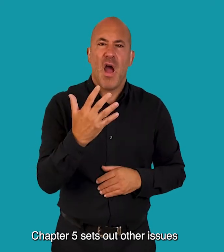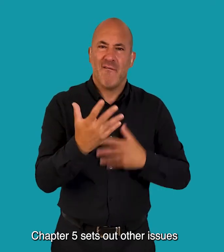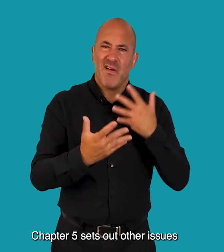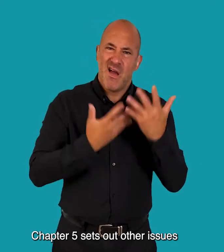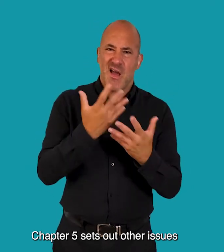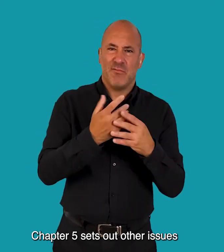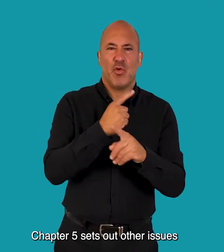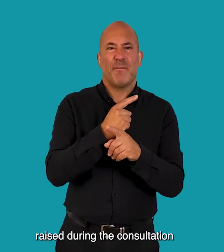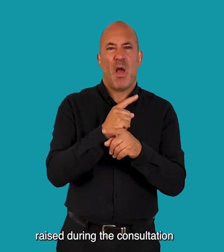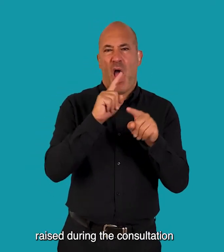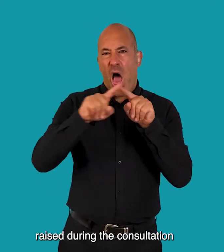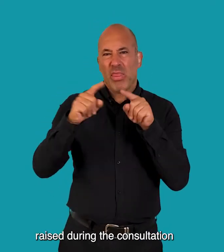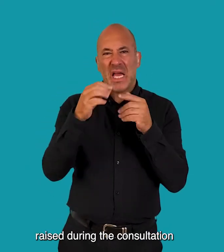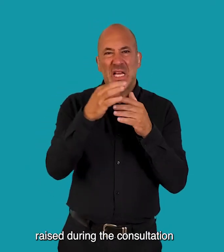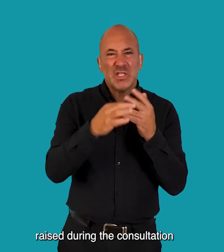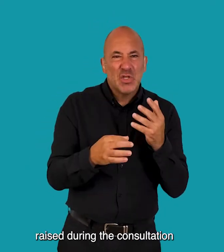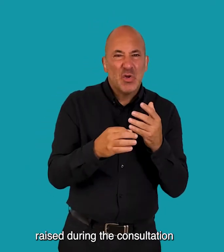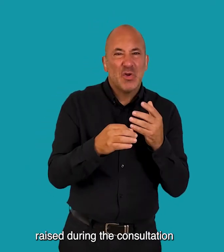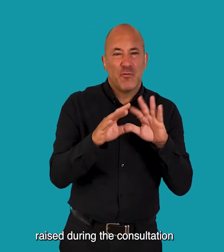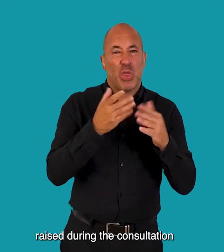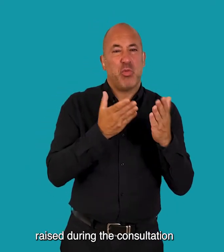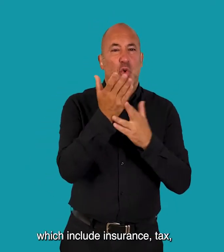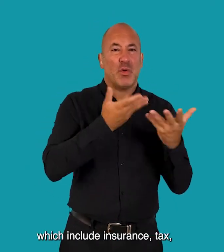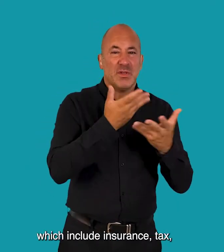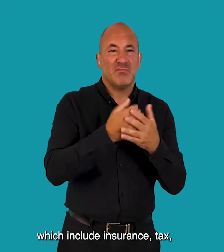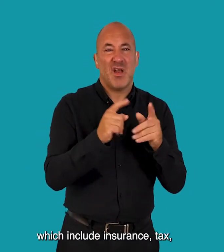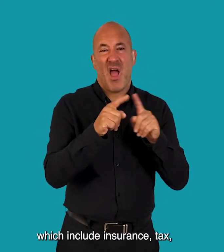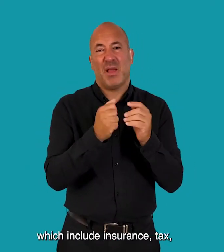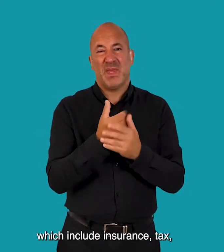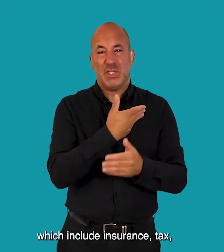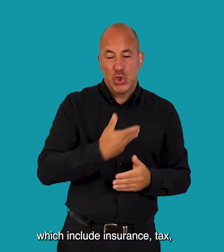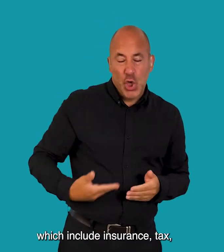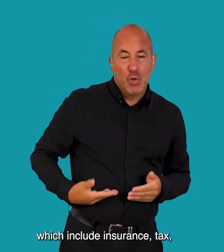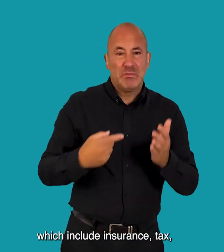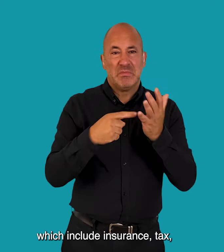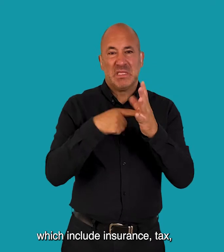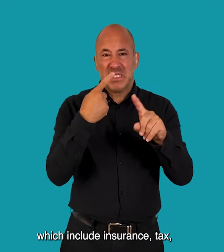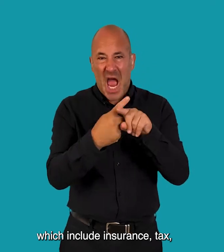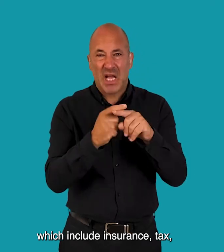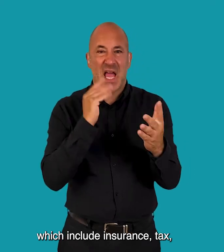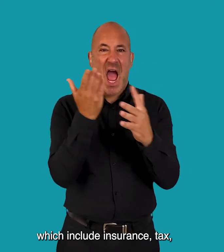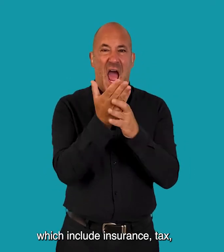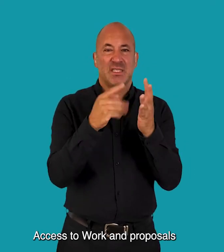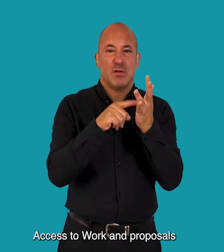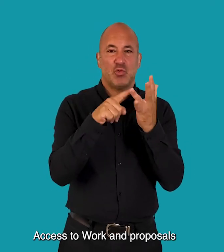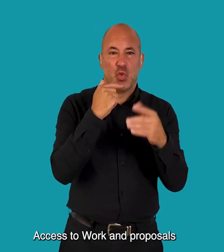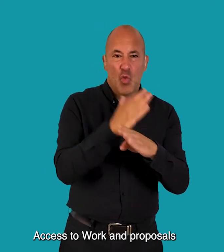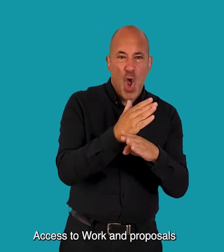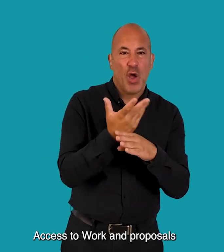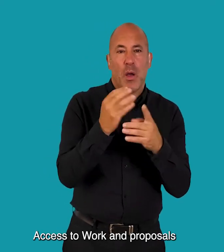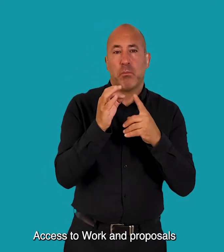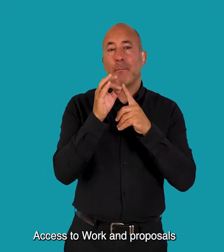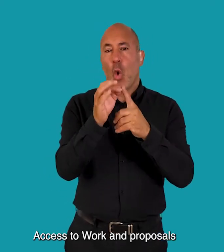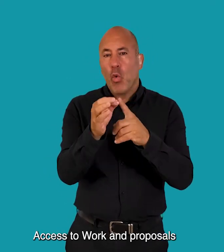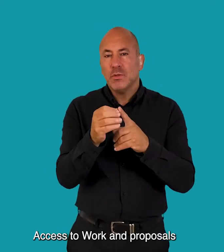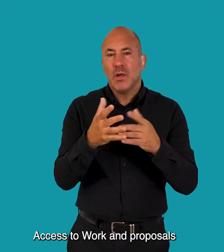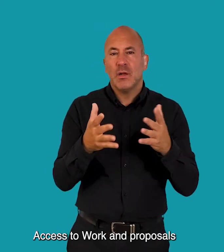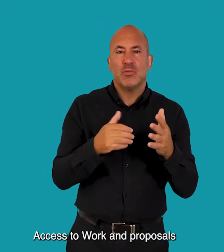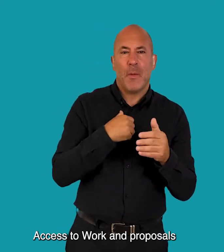other issues raised during the consultation, which include insurance, tax, access to work, and proposals to